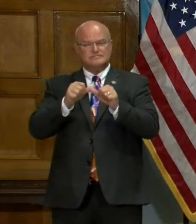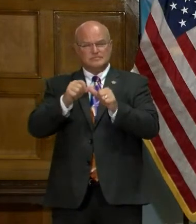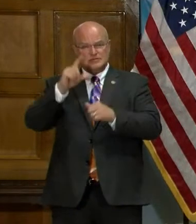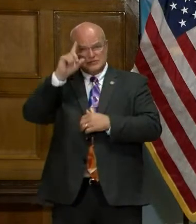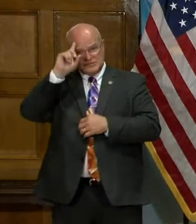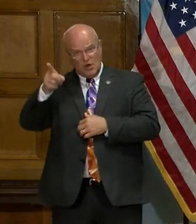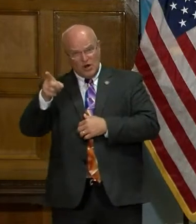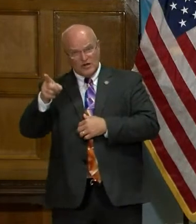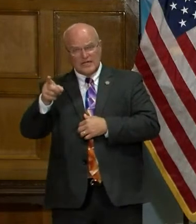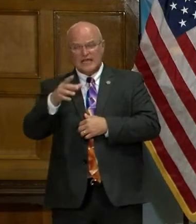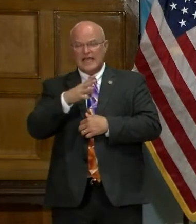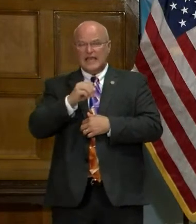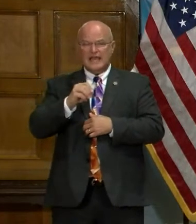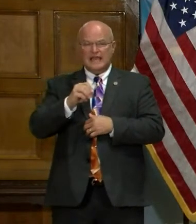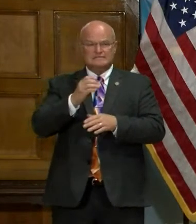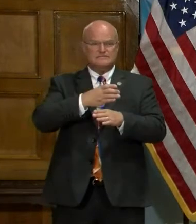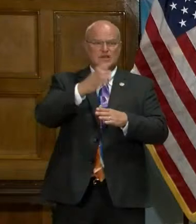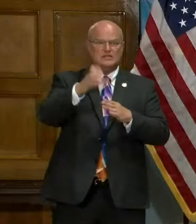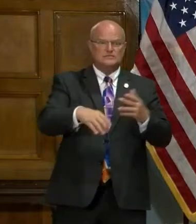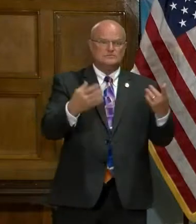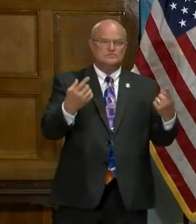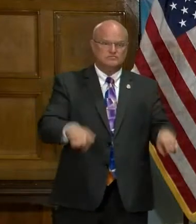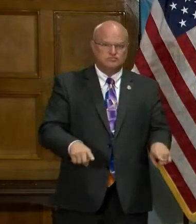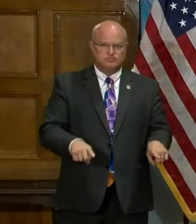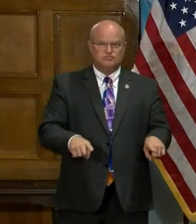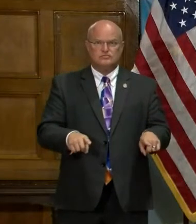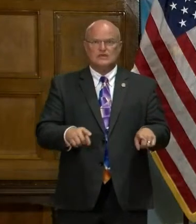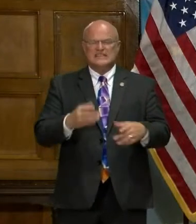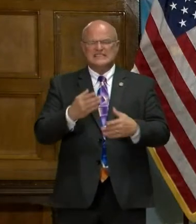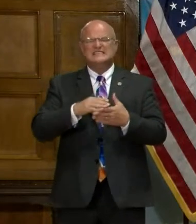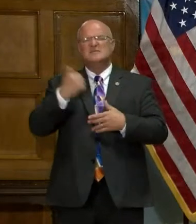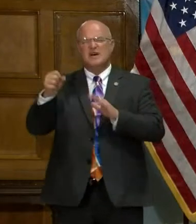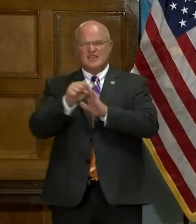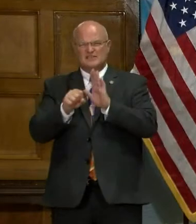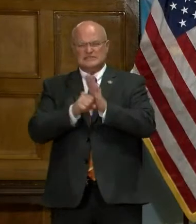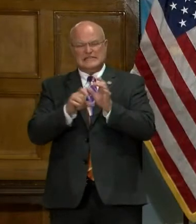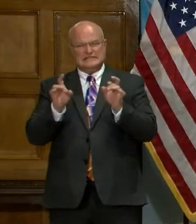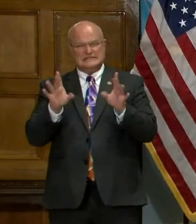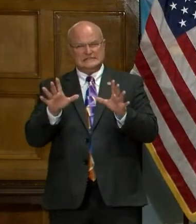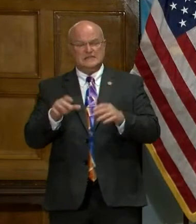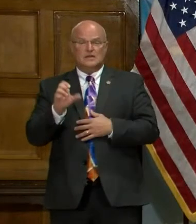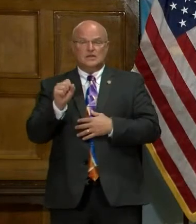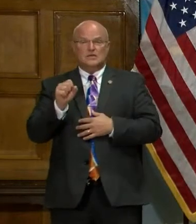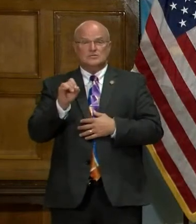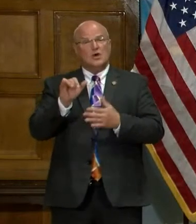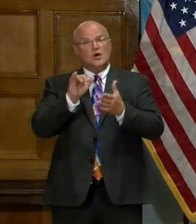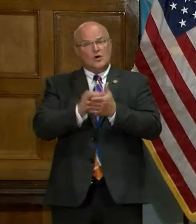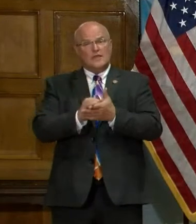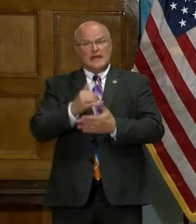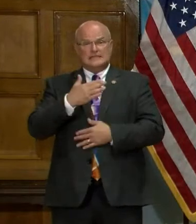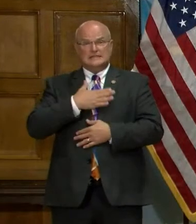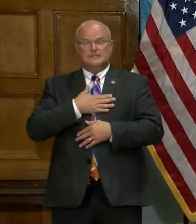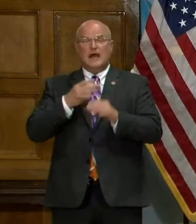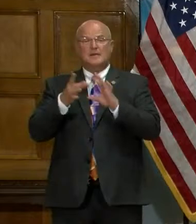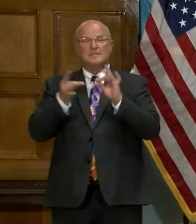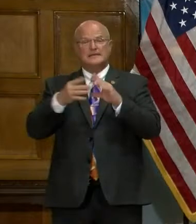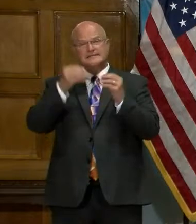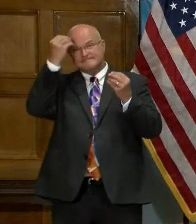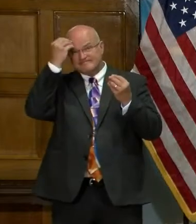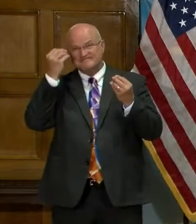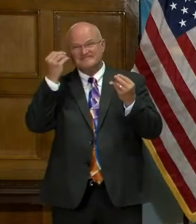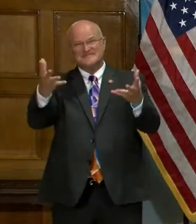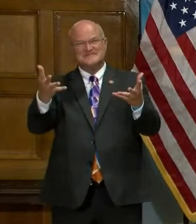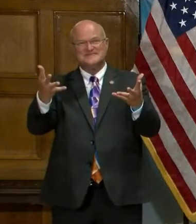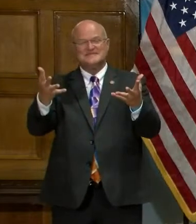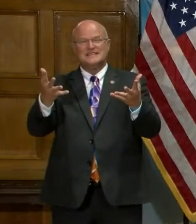consequences that you're seeing crack down in some other states. And so that would be my message today